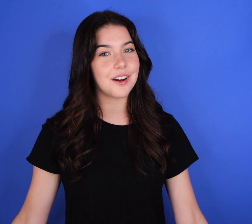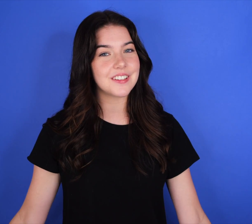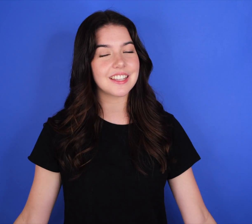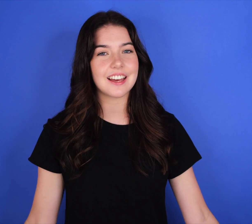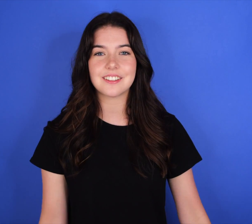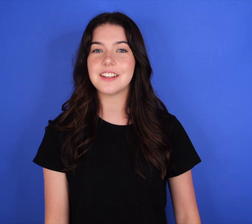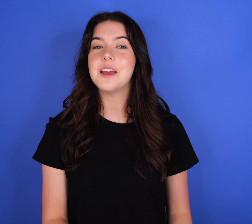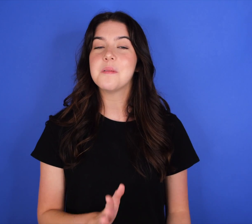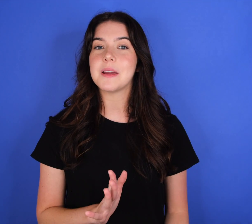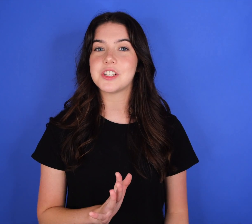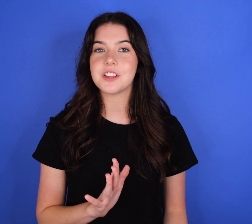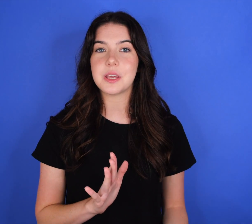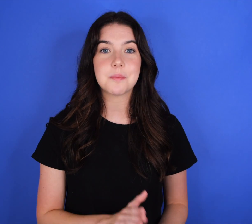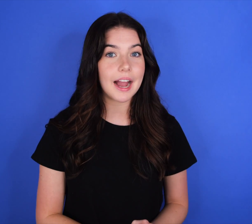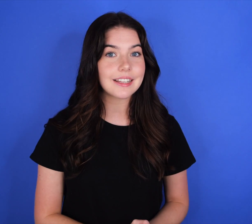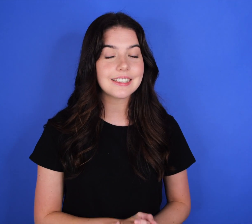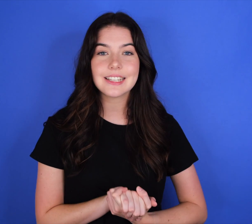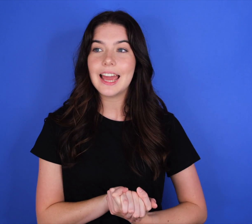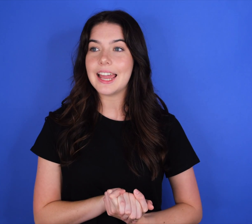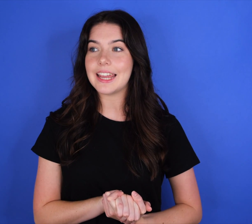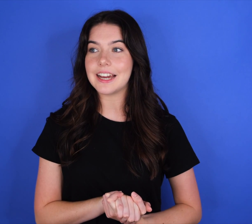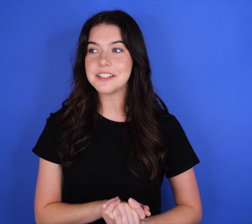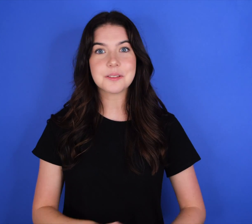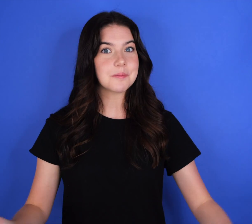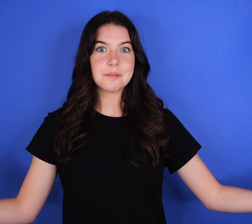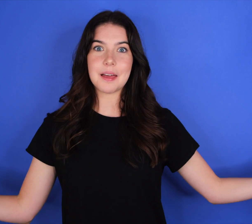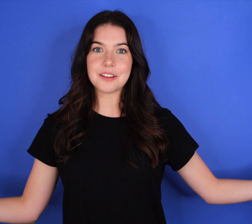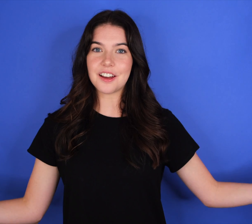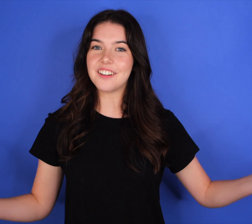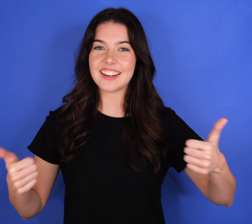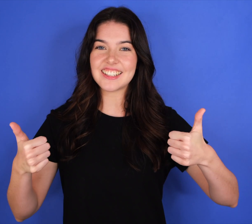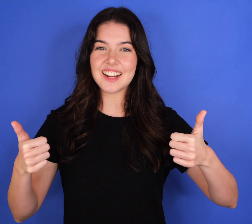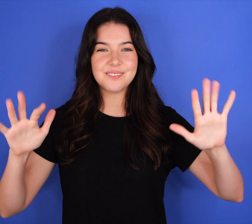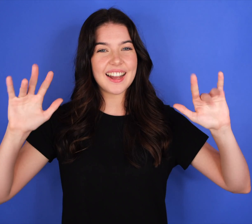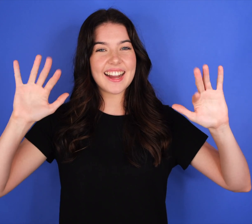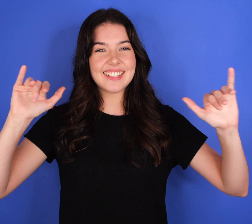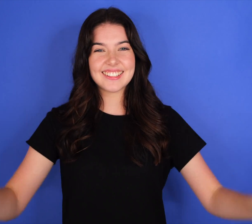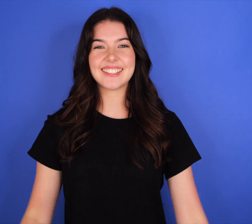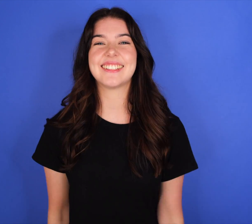on with the lesson. Make sure that you practice, and that is all. Great job. Bye, guys.